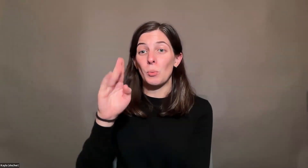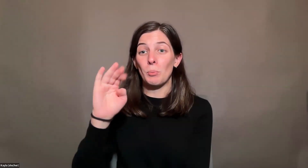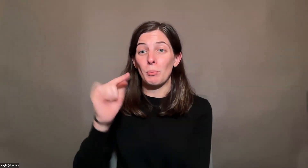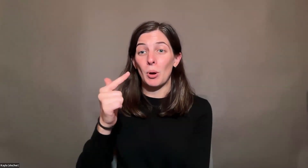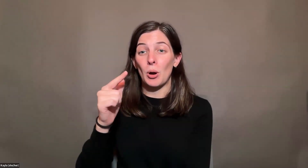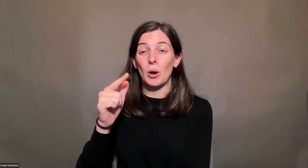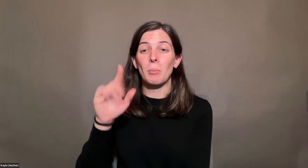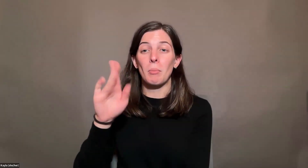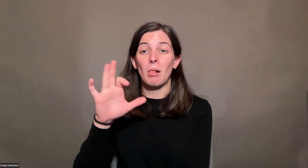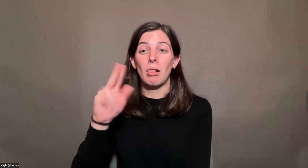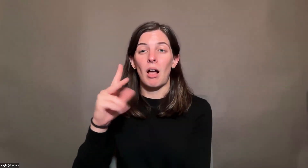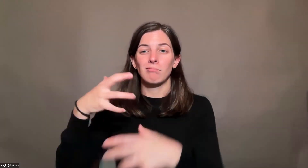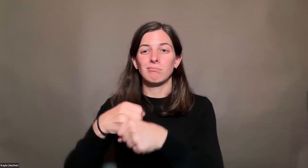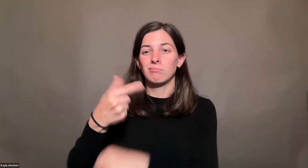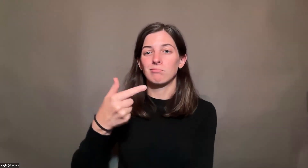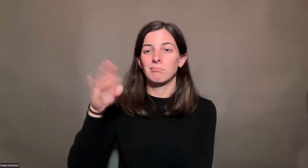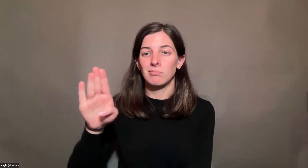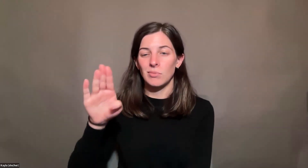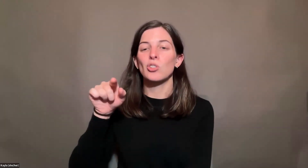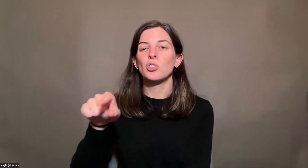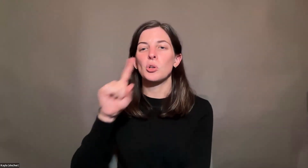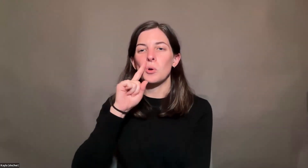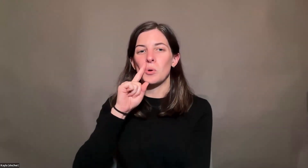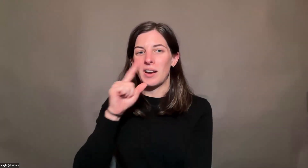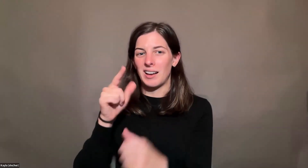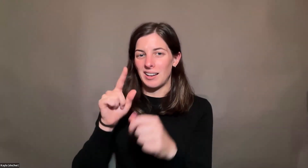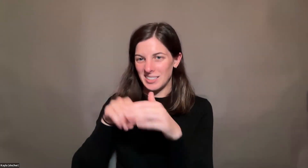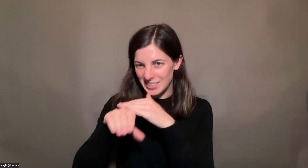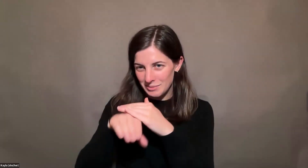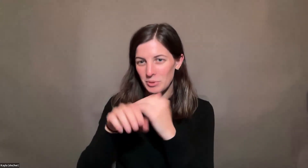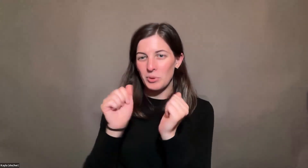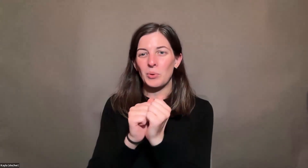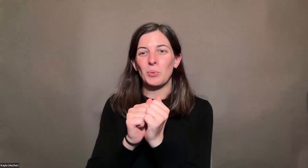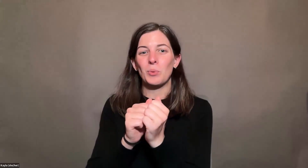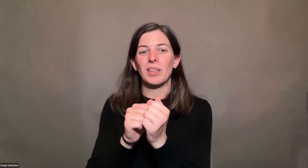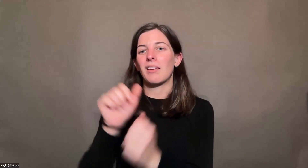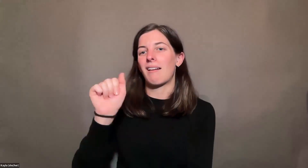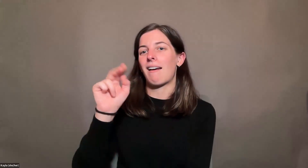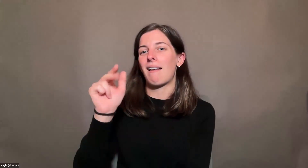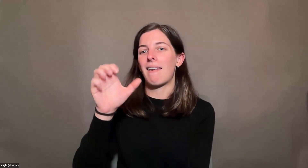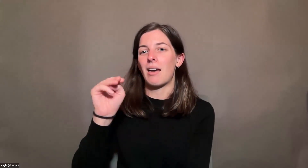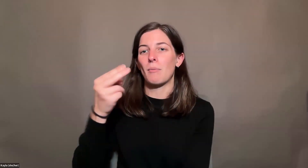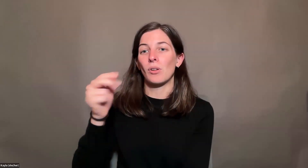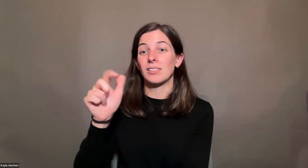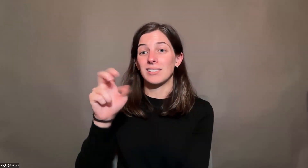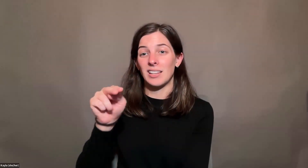Techniques with AI and DevTools with Anam Hossain. Anam is a senior WordPress engineer